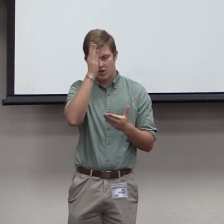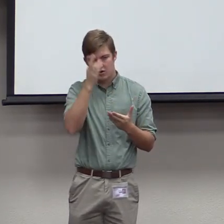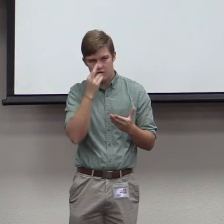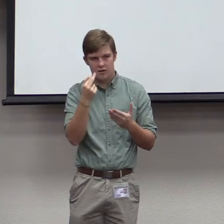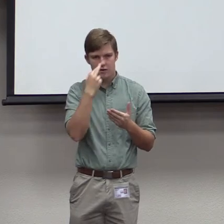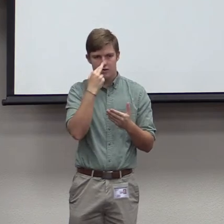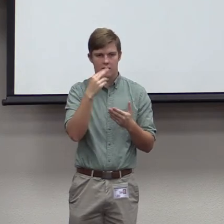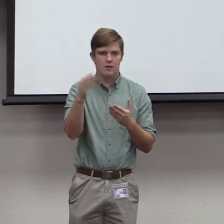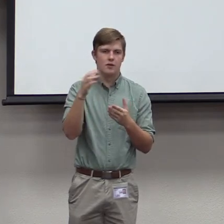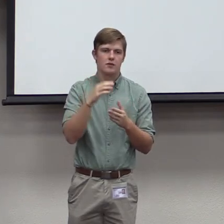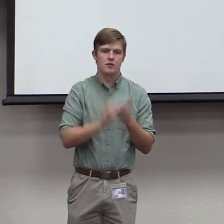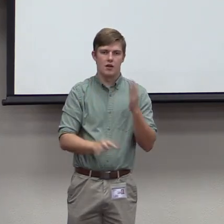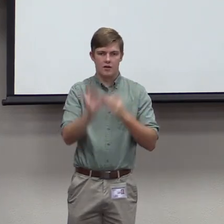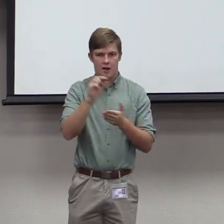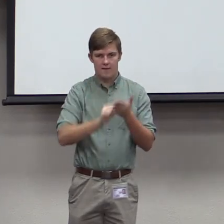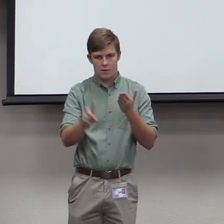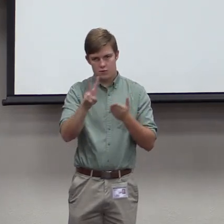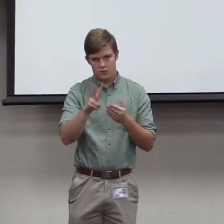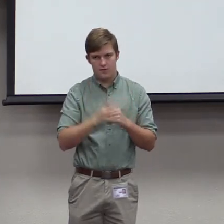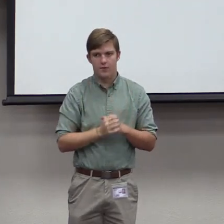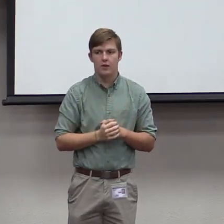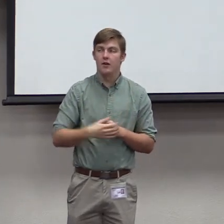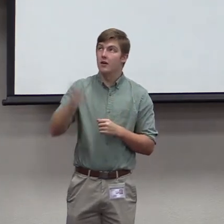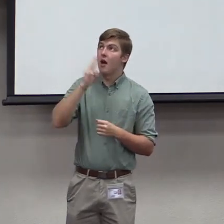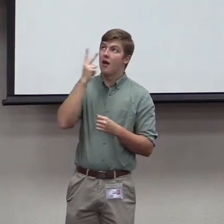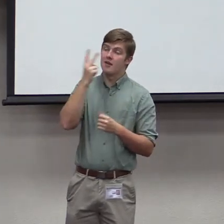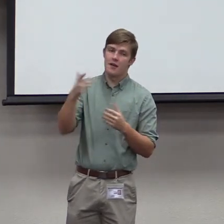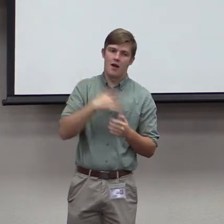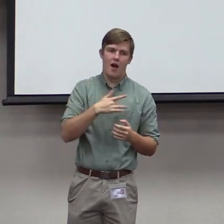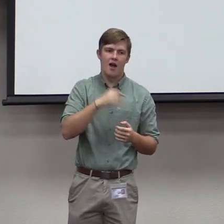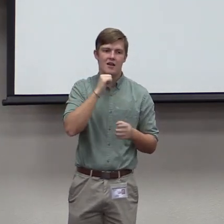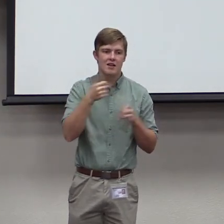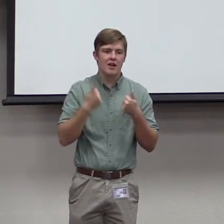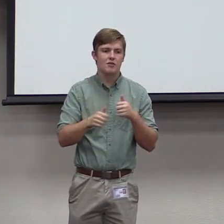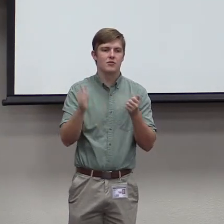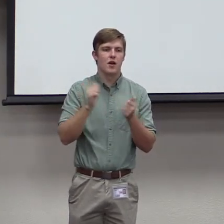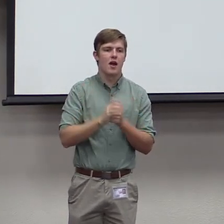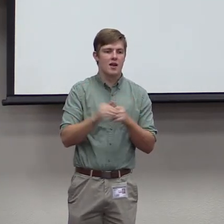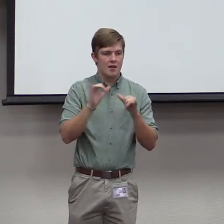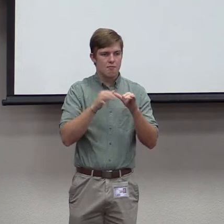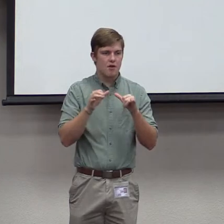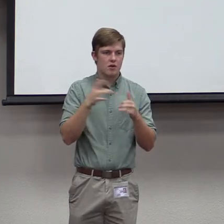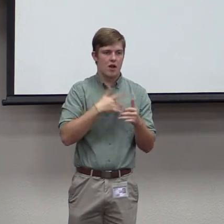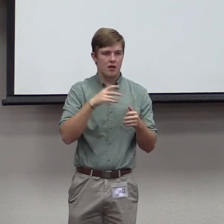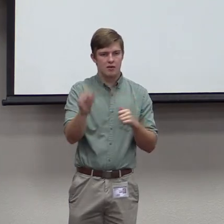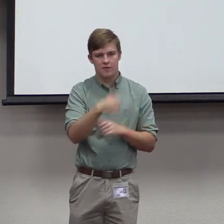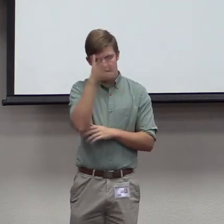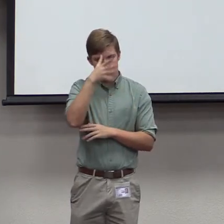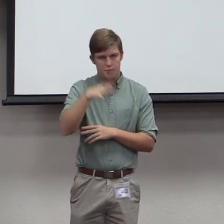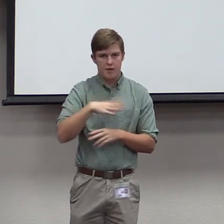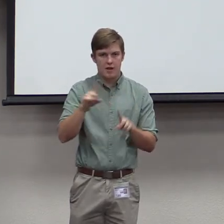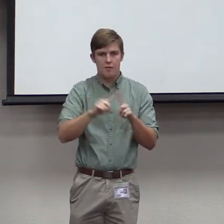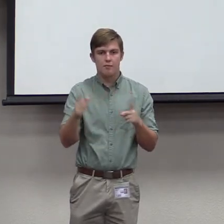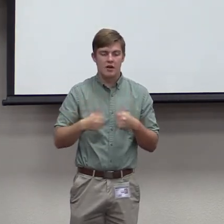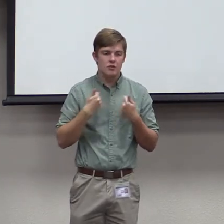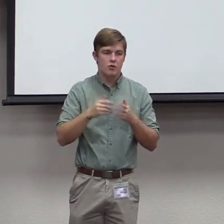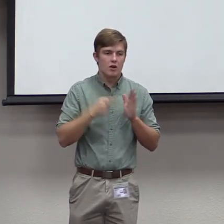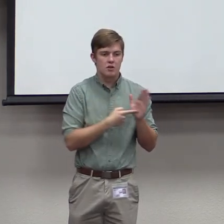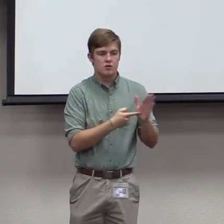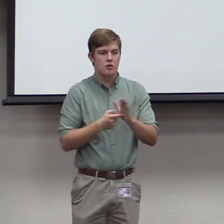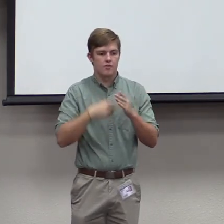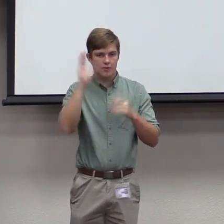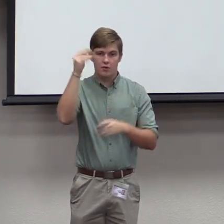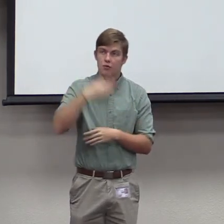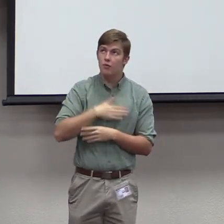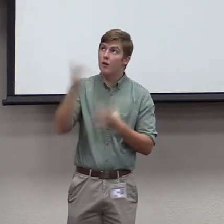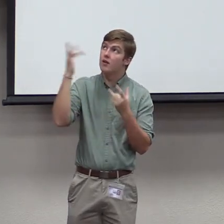9:22. God saw a heart that didn't try to measure the hearts of other men, but tried to show them the grace and mercy that God